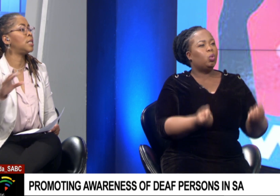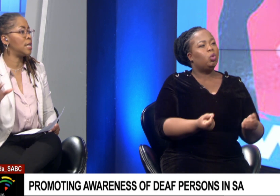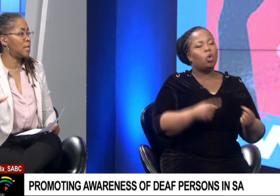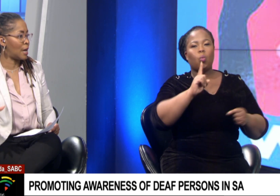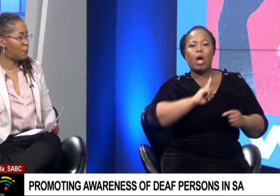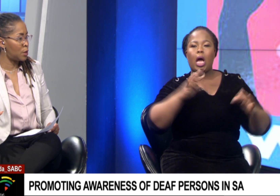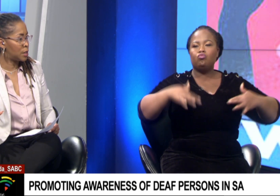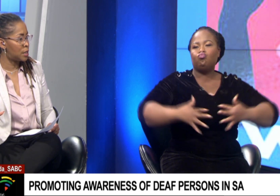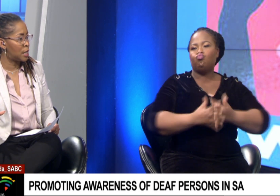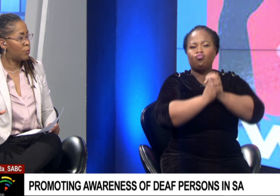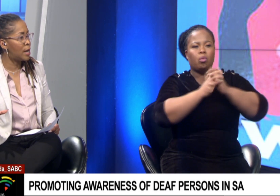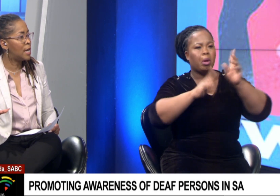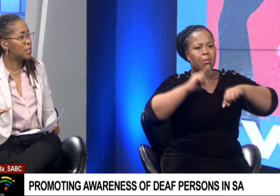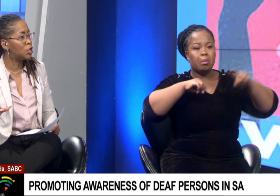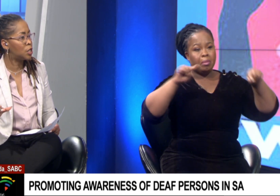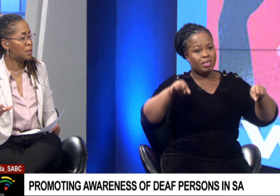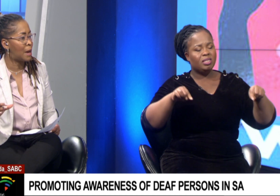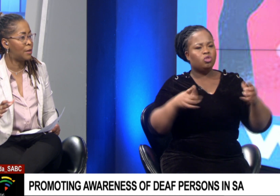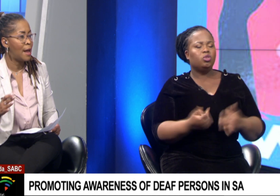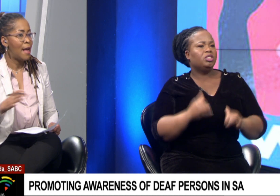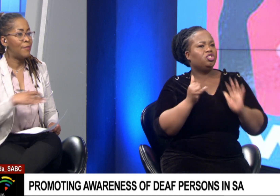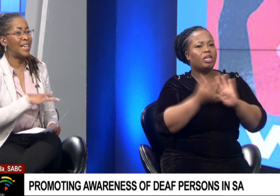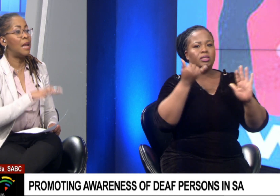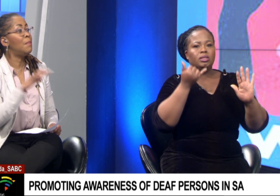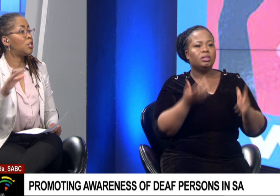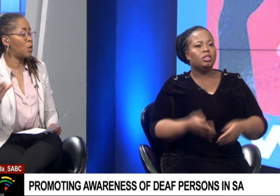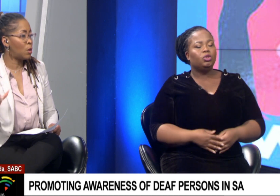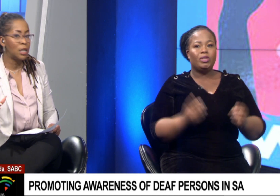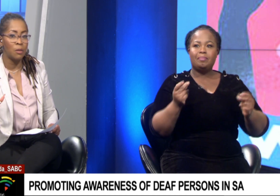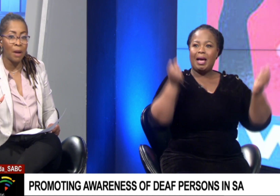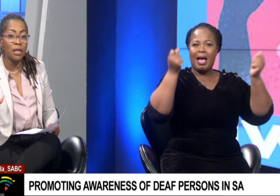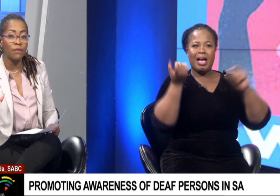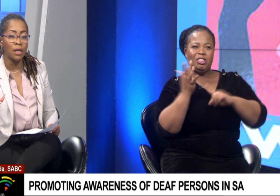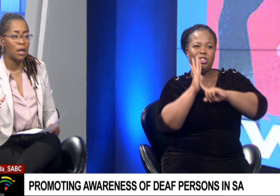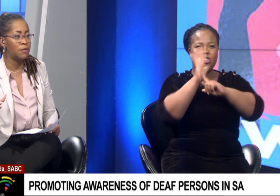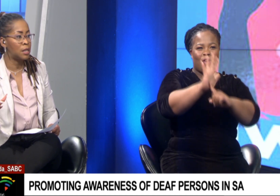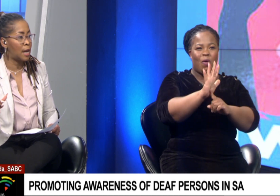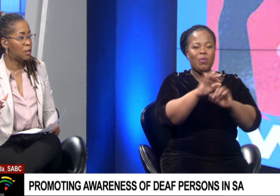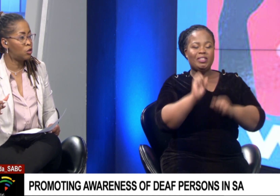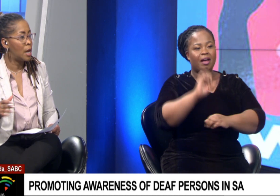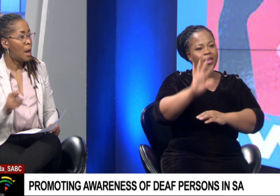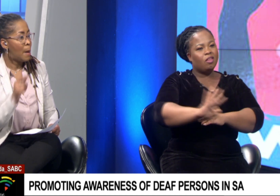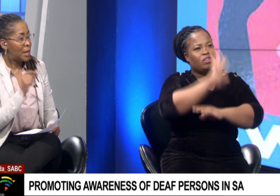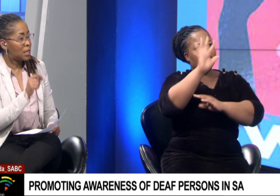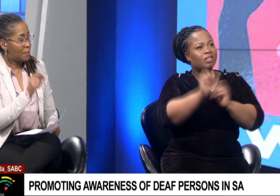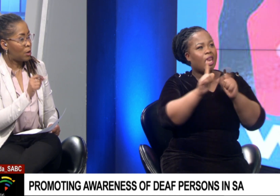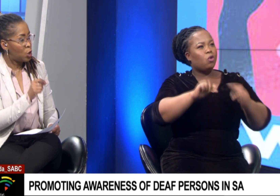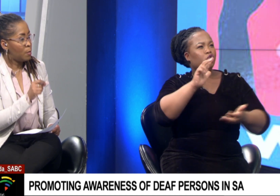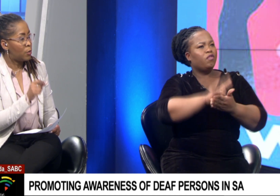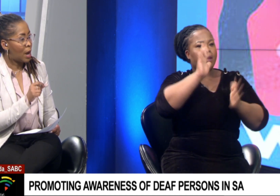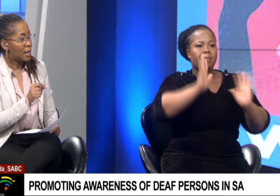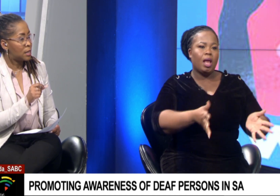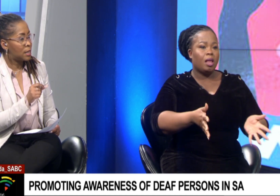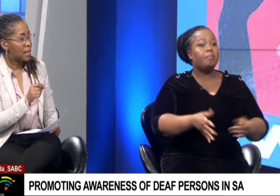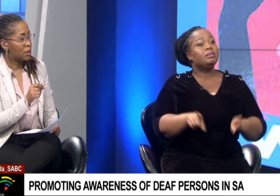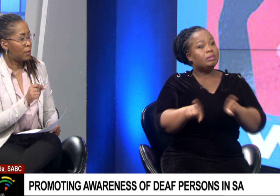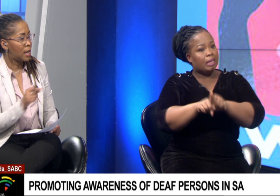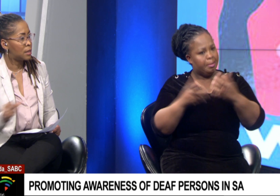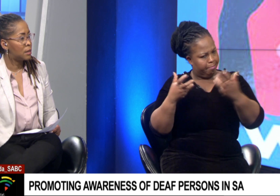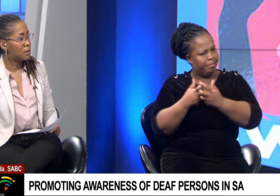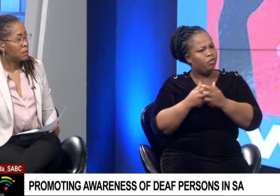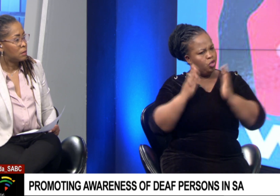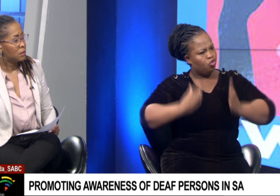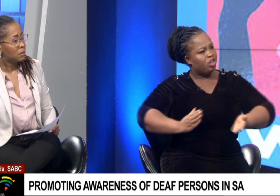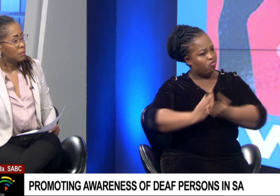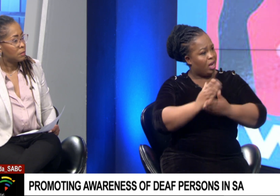of unity and diversity. It really isn't just about that image that we want to paint of ourselves as a country, but it's about human rights, Lizanne,